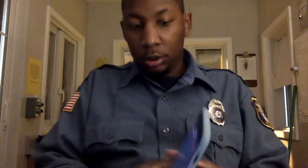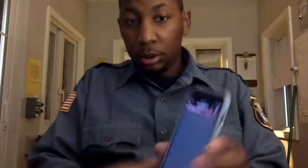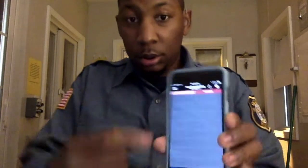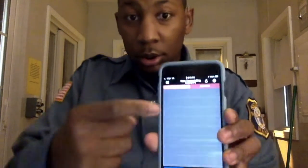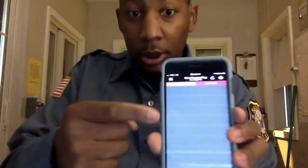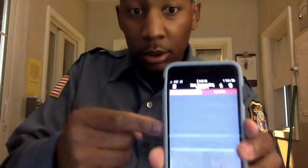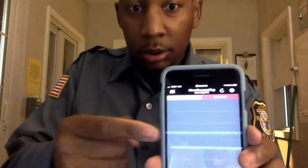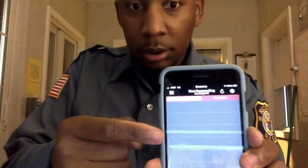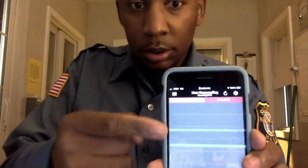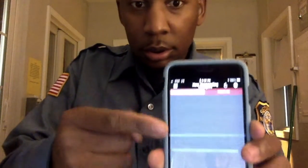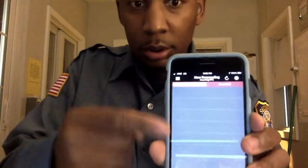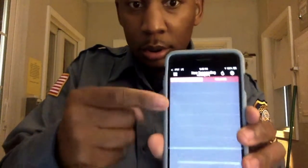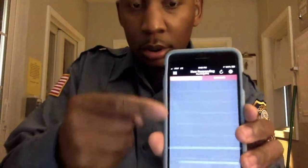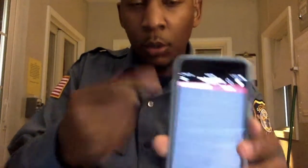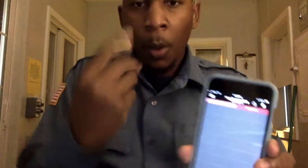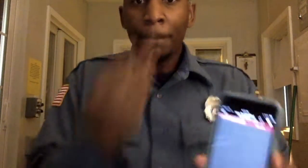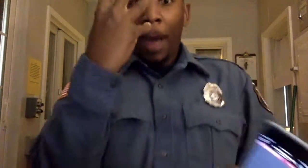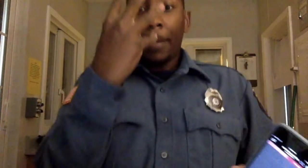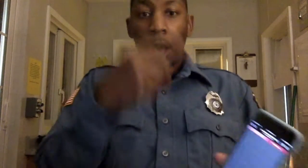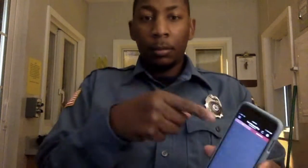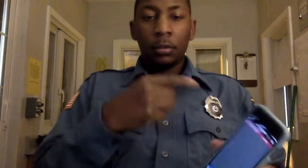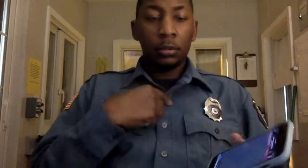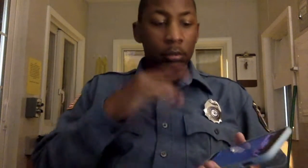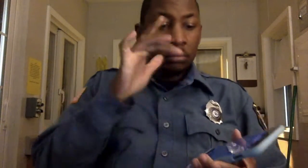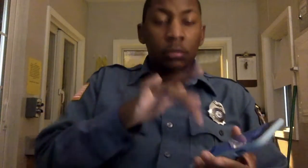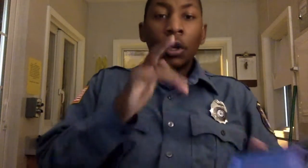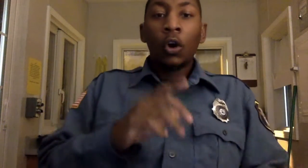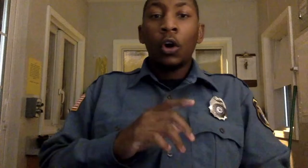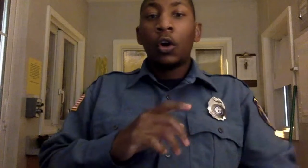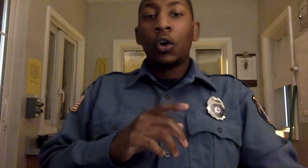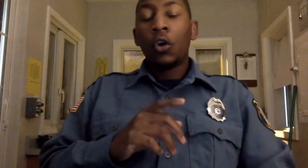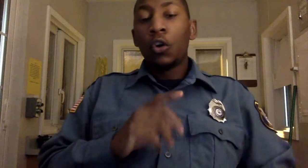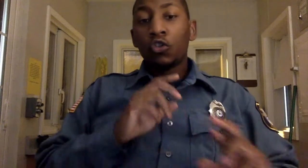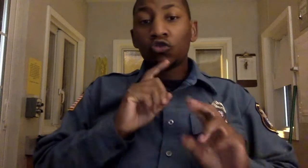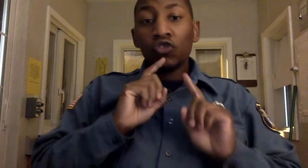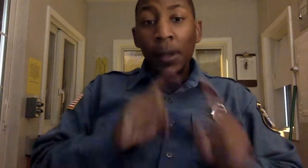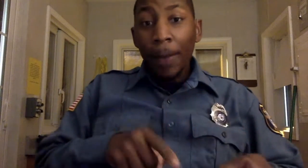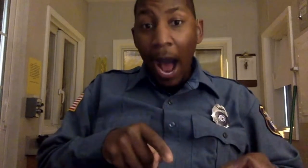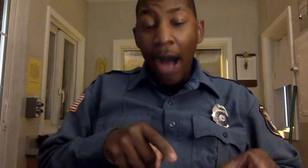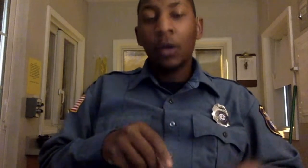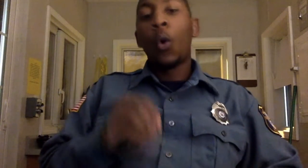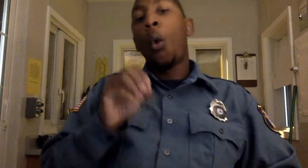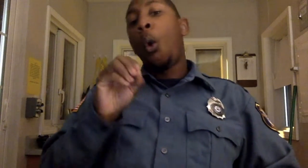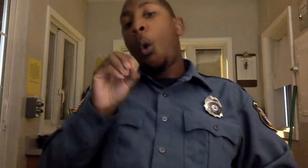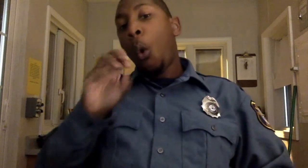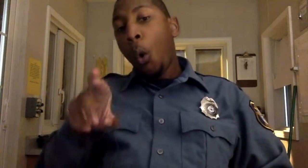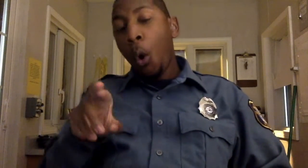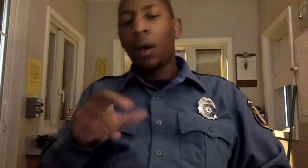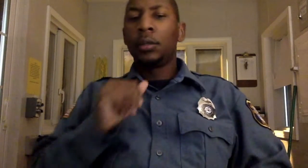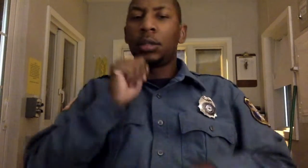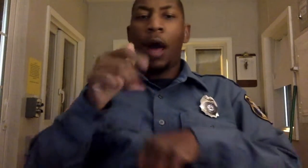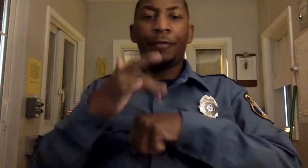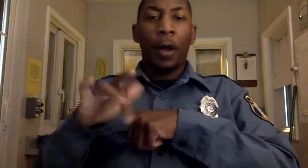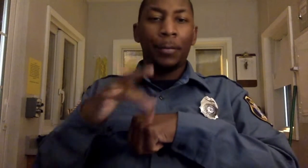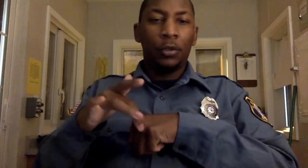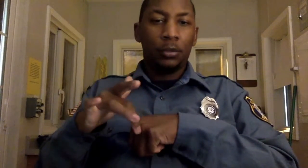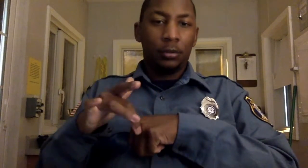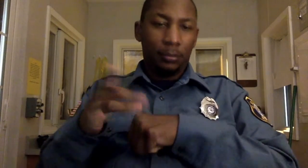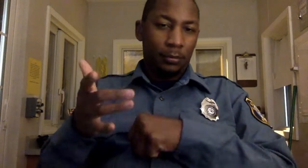cell phone. It's a text message, will pop up and tell me where it is. And I can respond, or I could say I'm